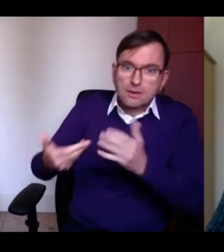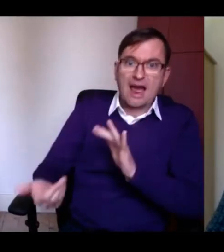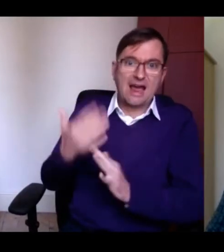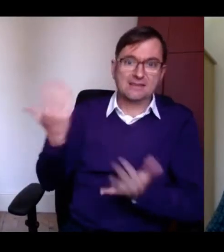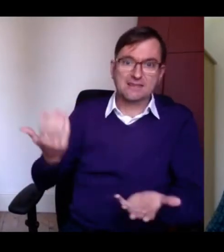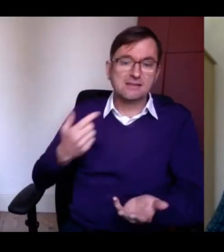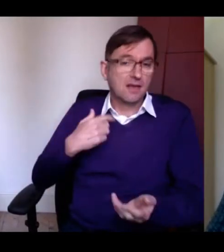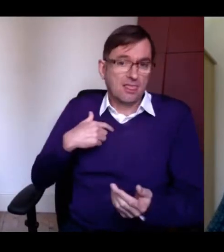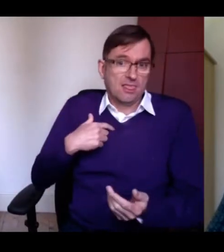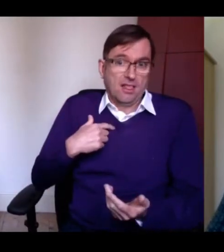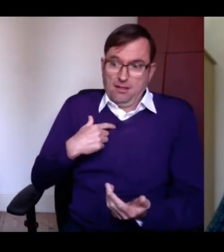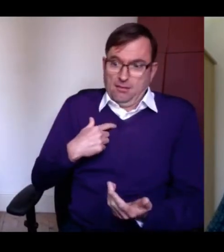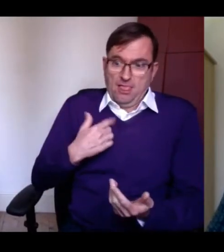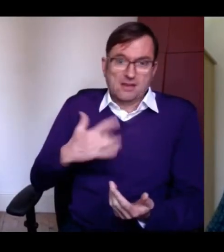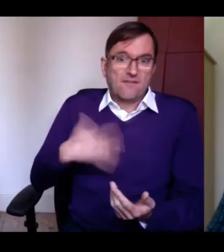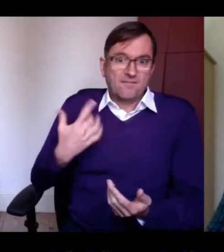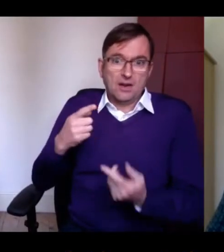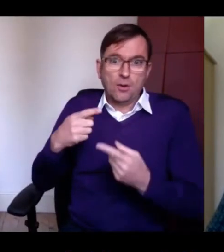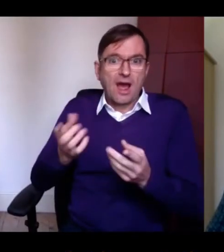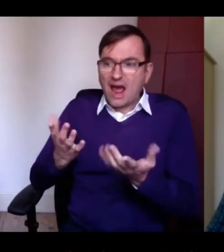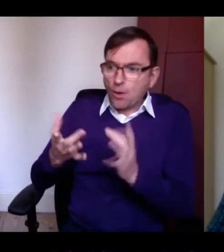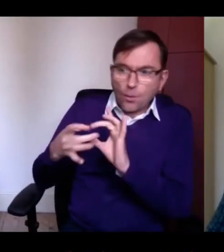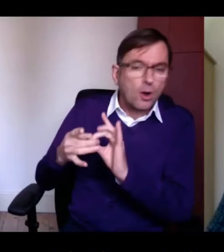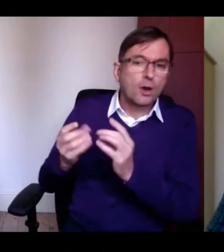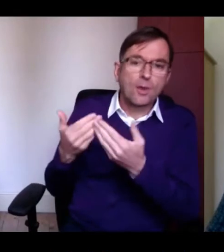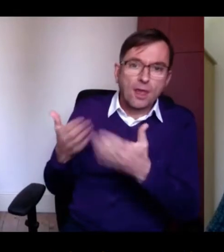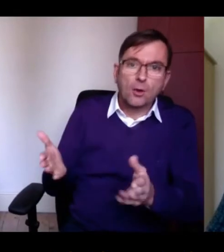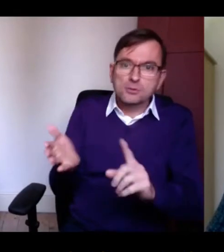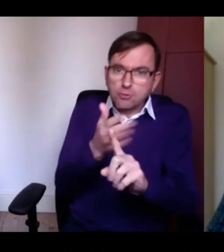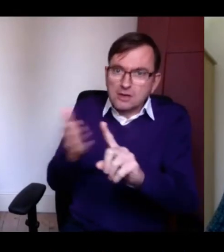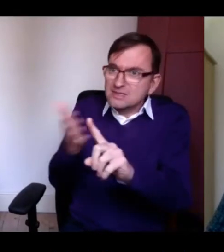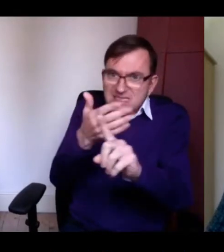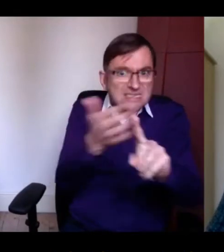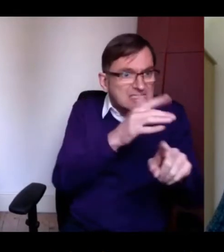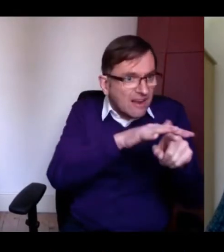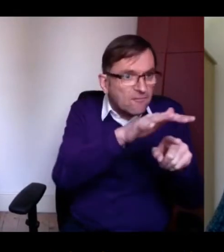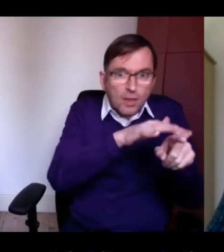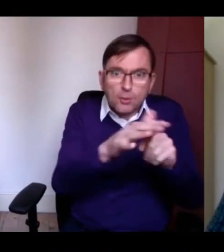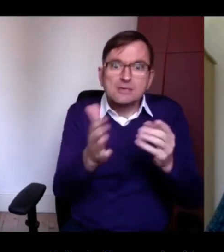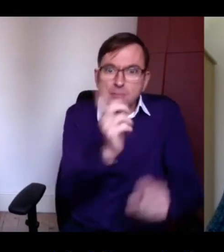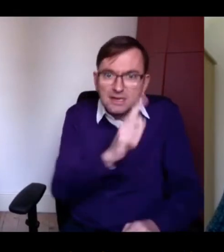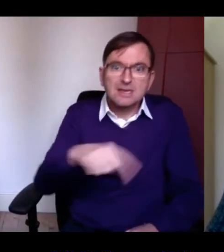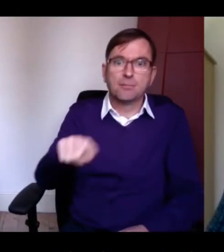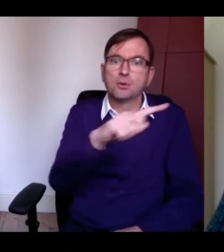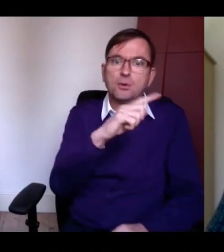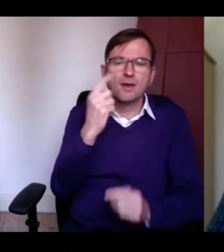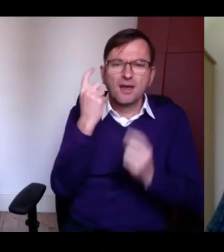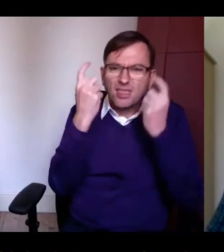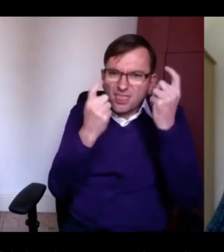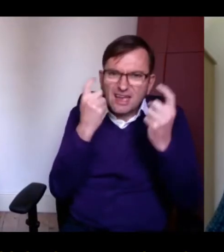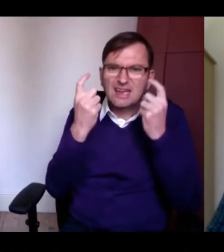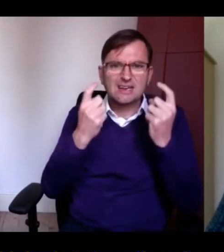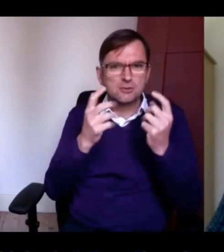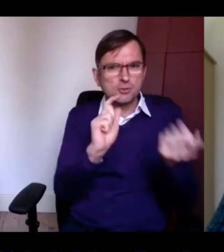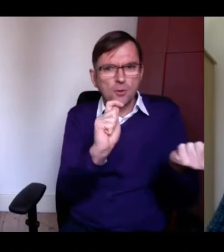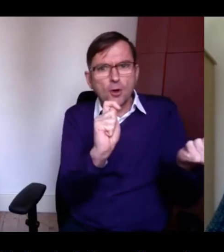money we can spend, you know, and then what it says to them is that we're a valuable customer. And